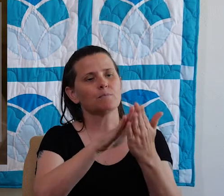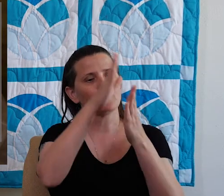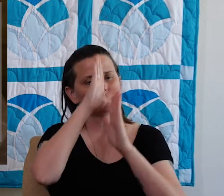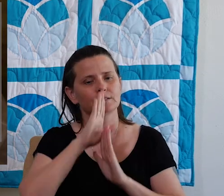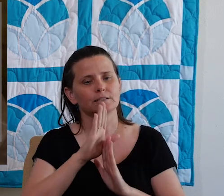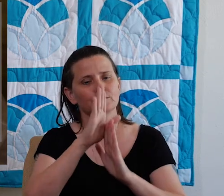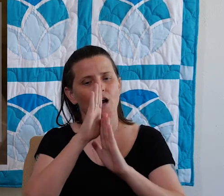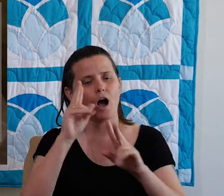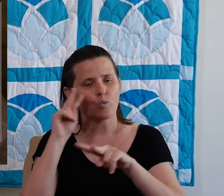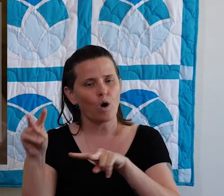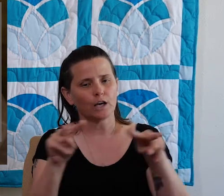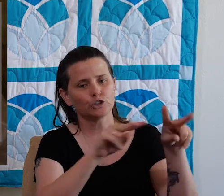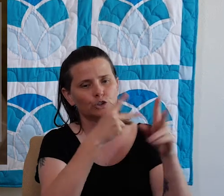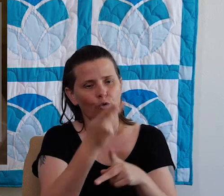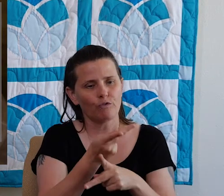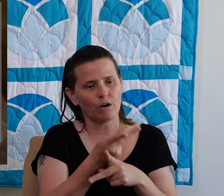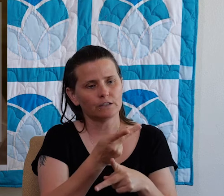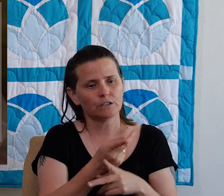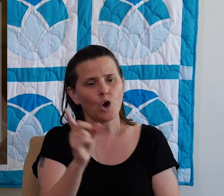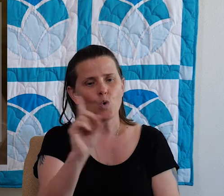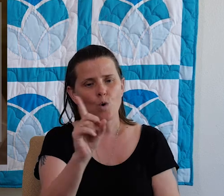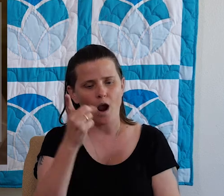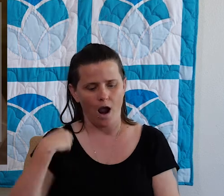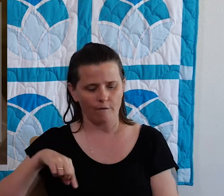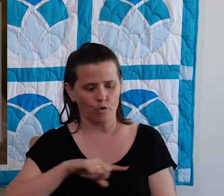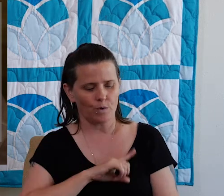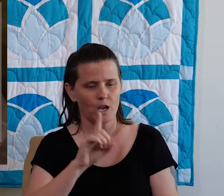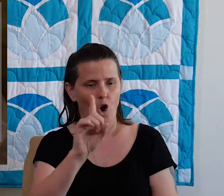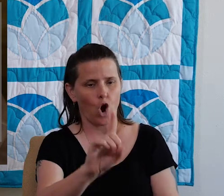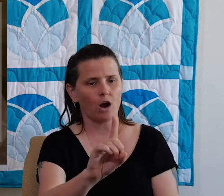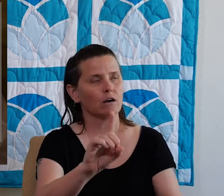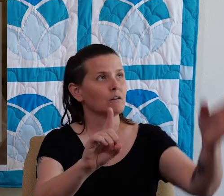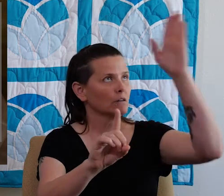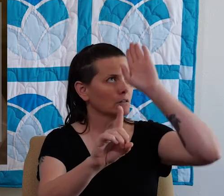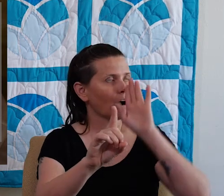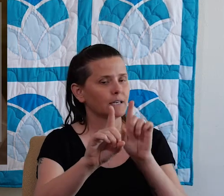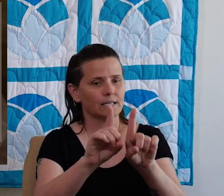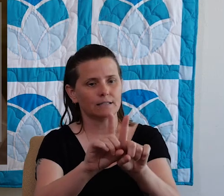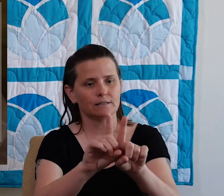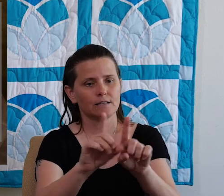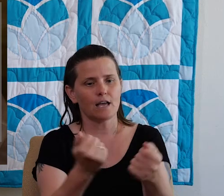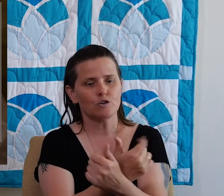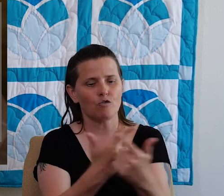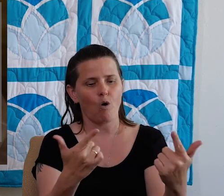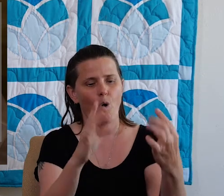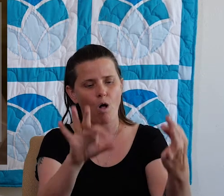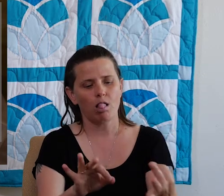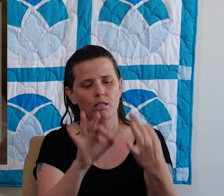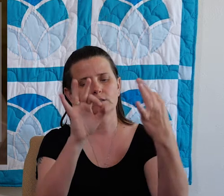God protects us. The presence of God watches over us. Wherever